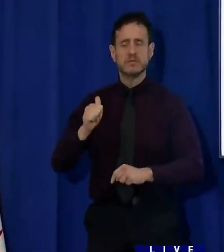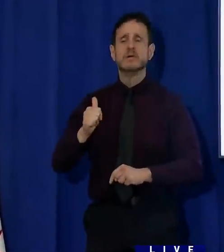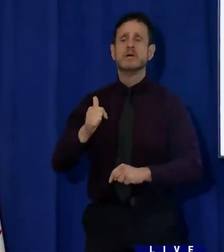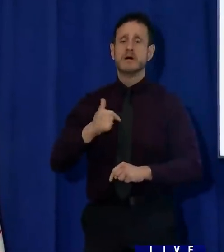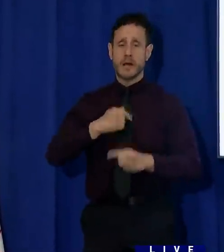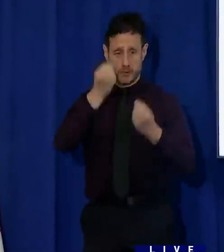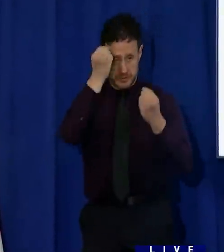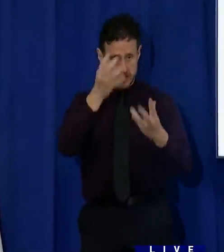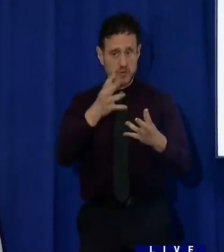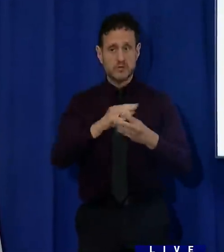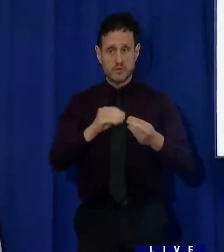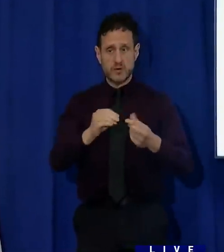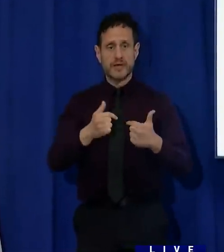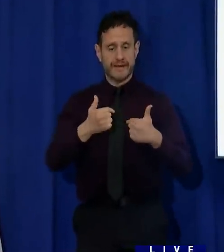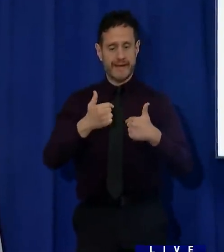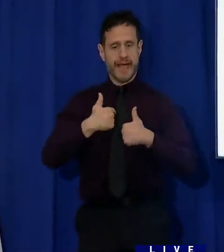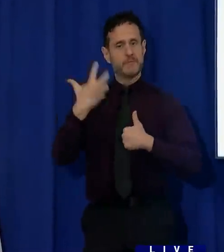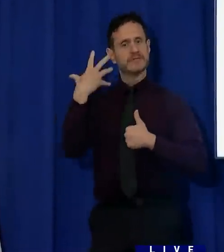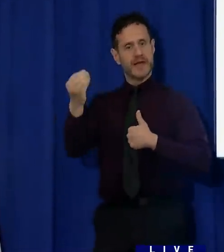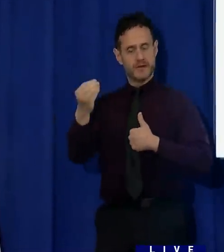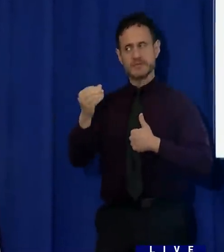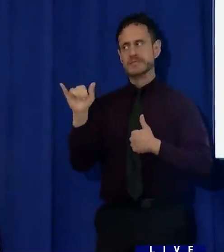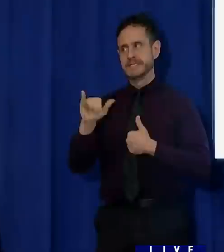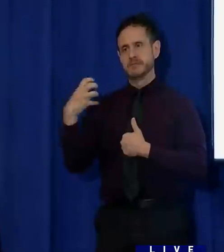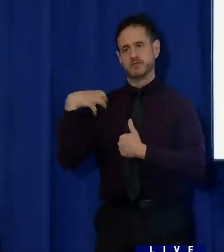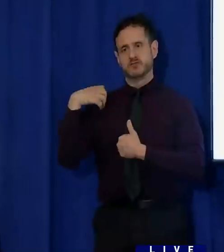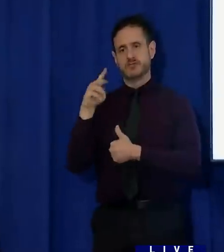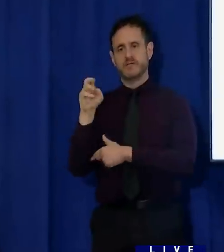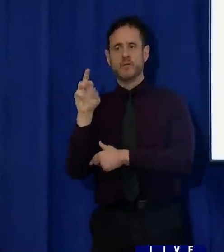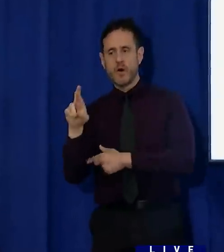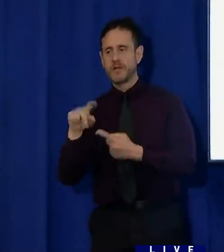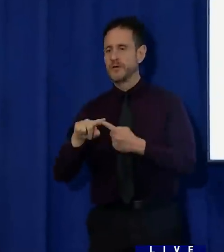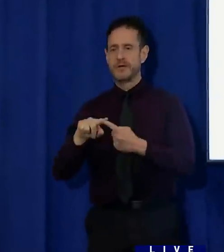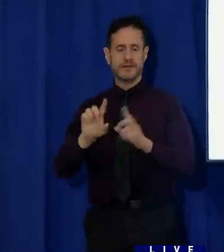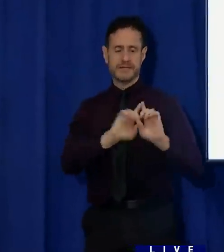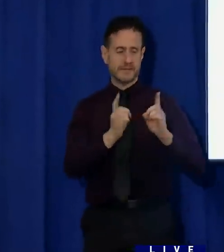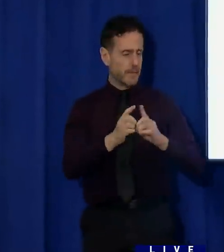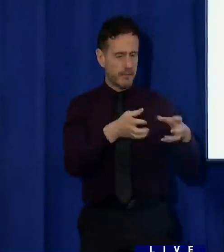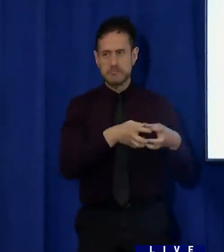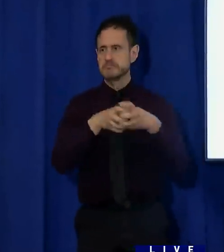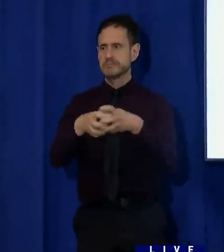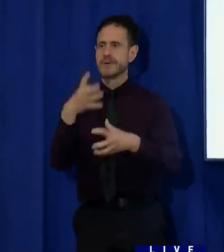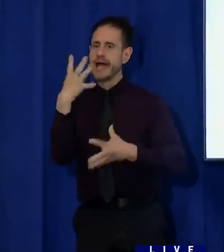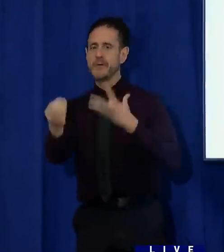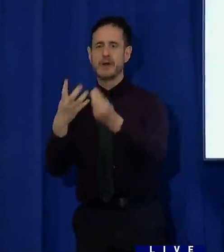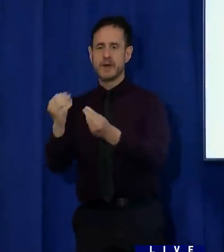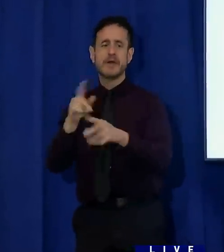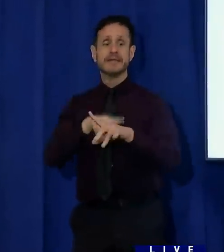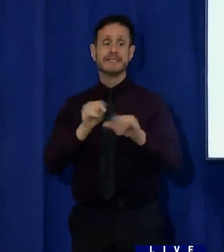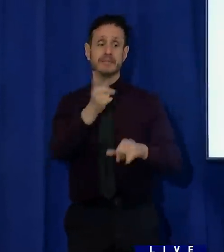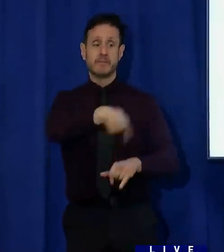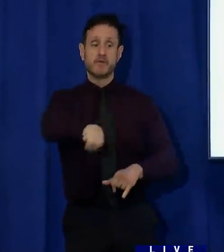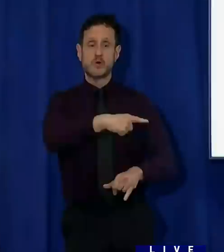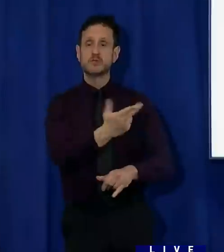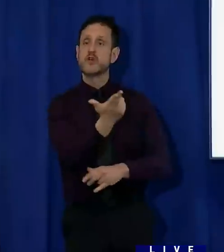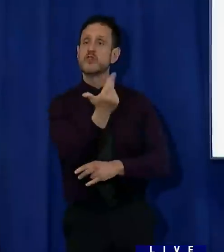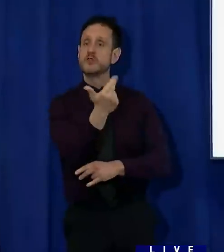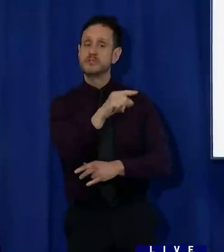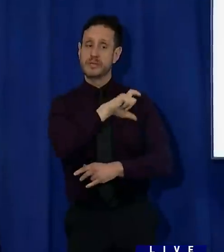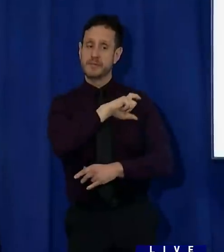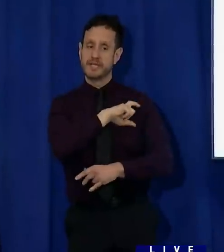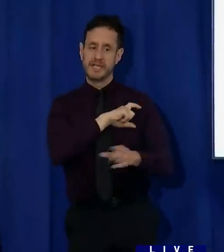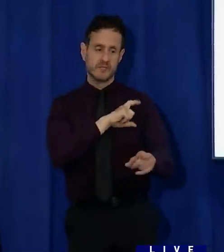as was Chief Waller, as was the rest of the department. And the same time that these 13 officers were